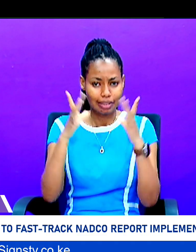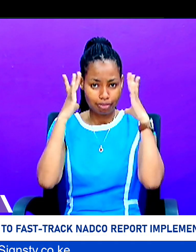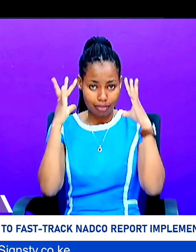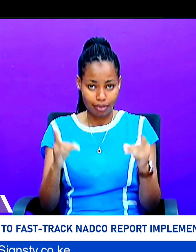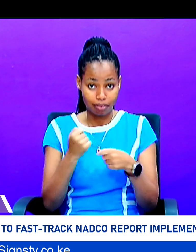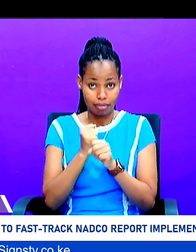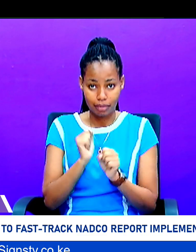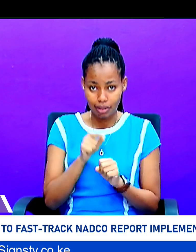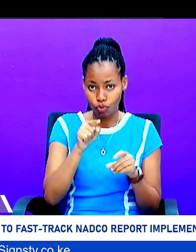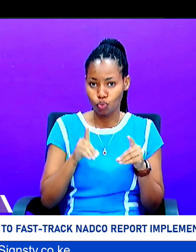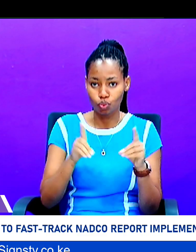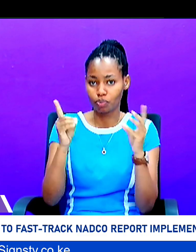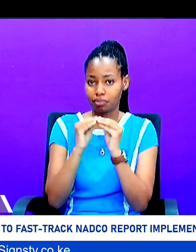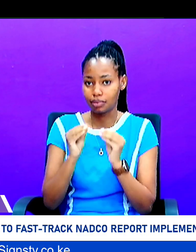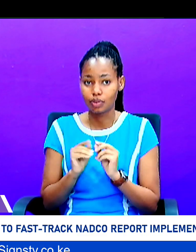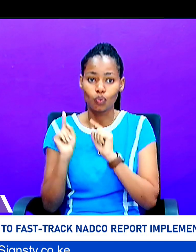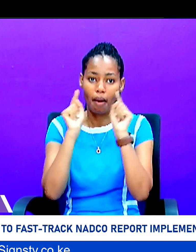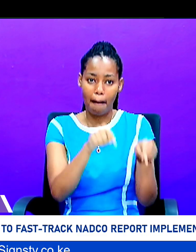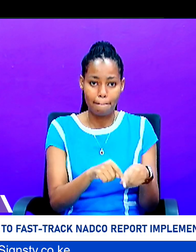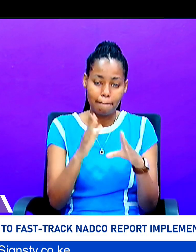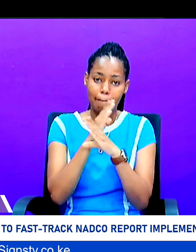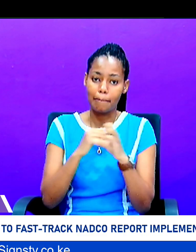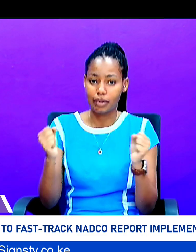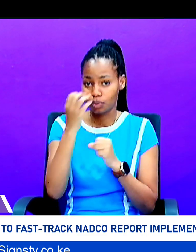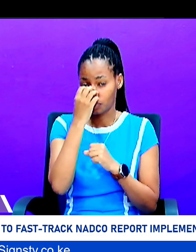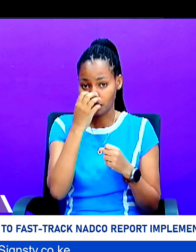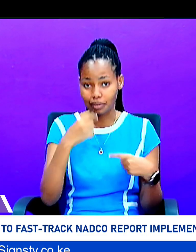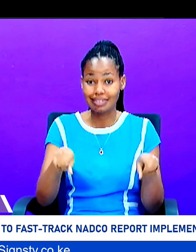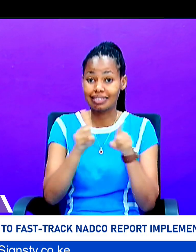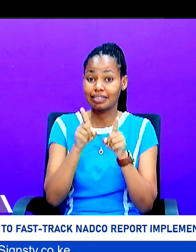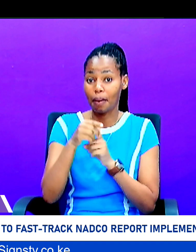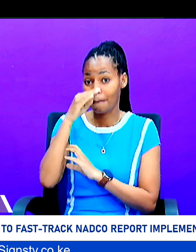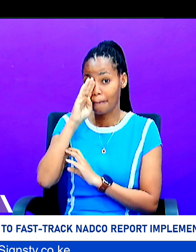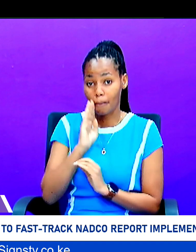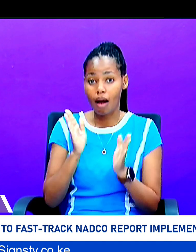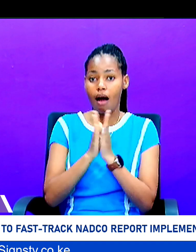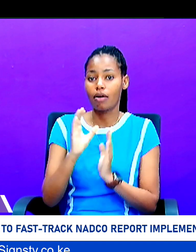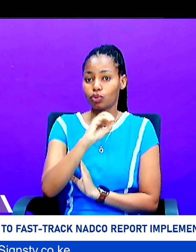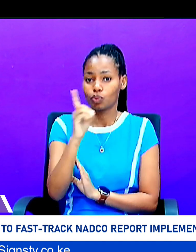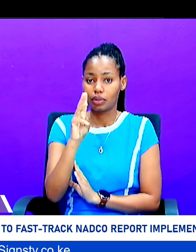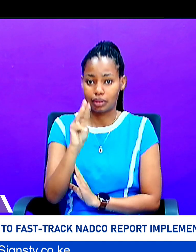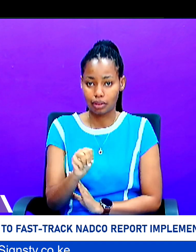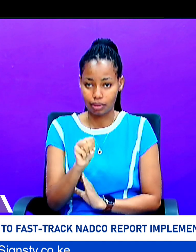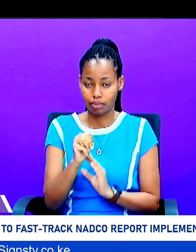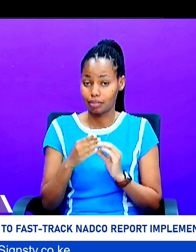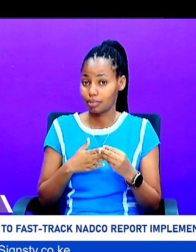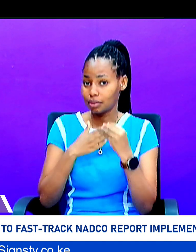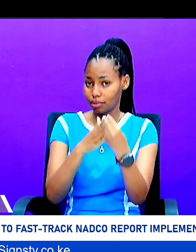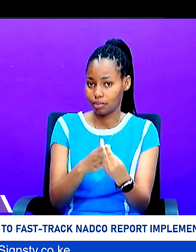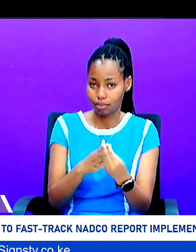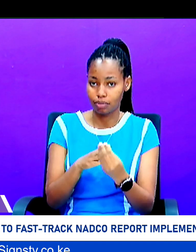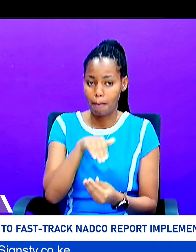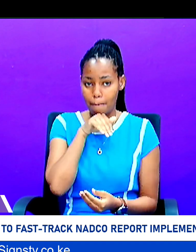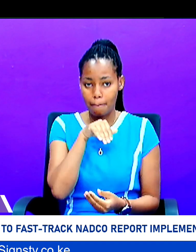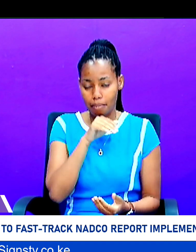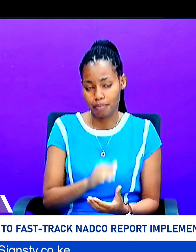has resolved to accelerate the implementation of the National Dialogue Committee NADCO report's 10-point agenda. The decision was